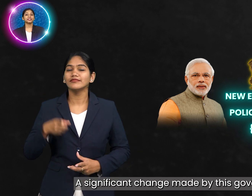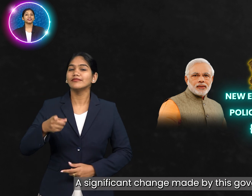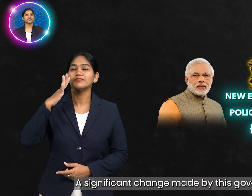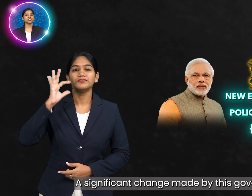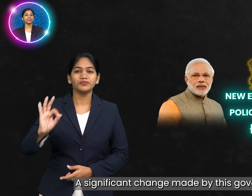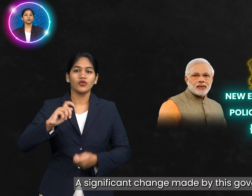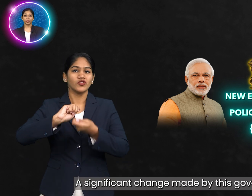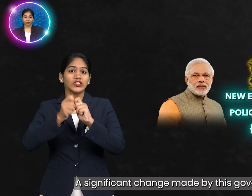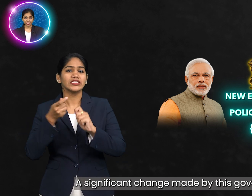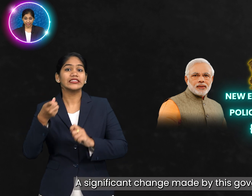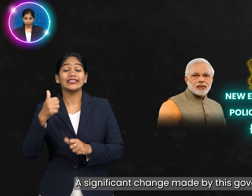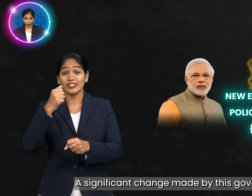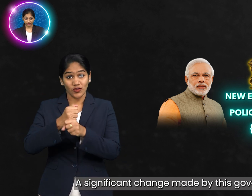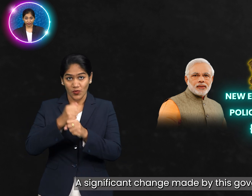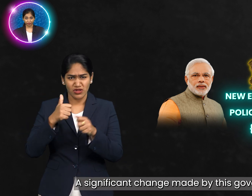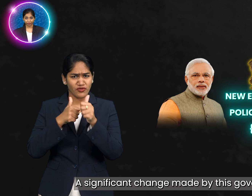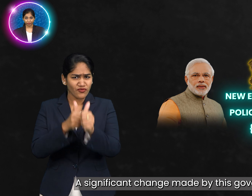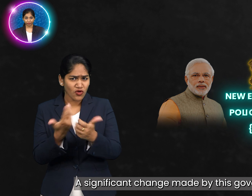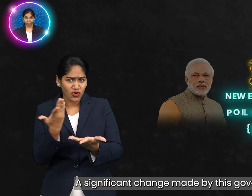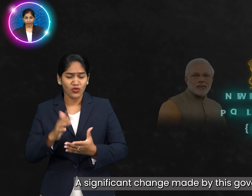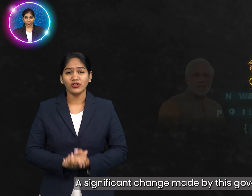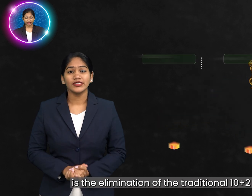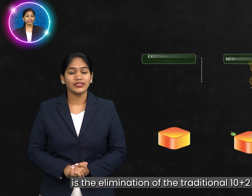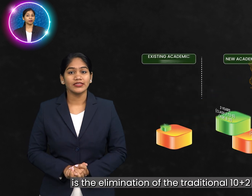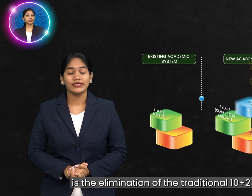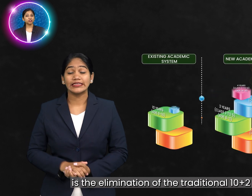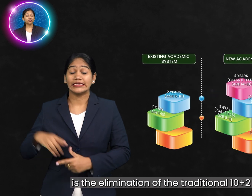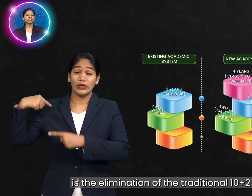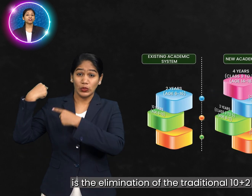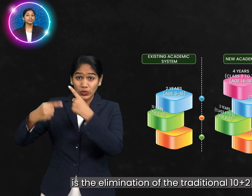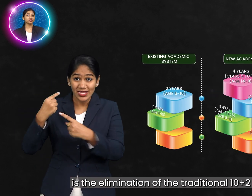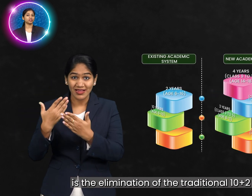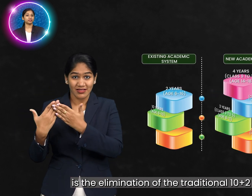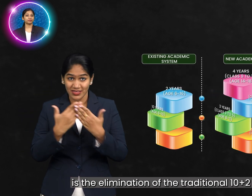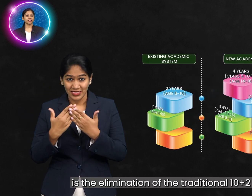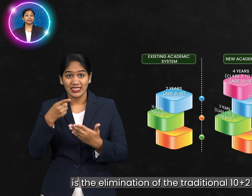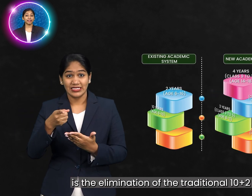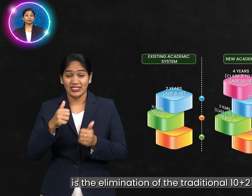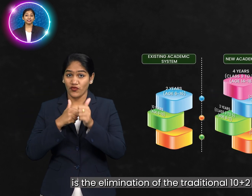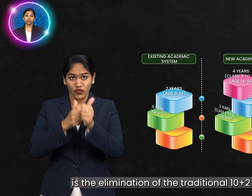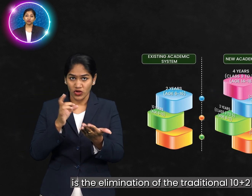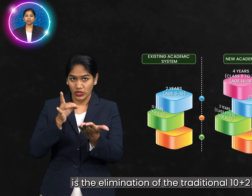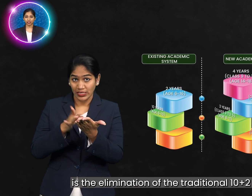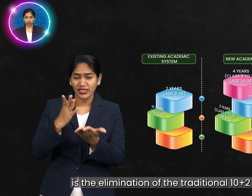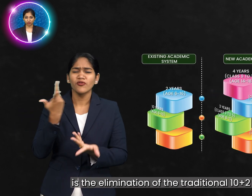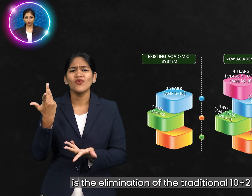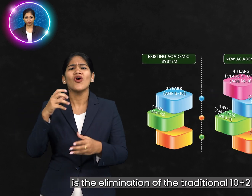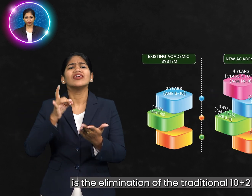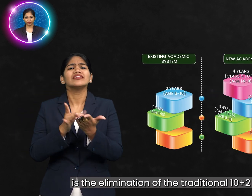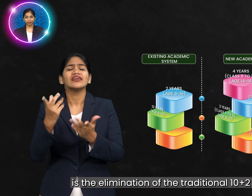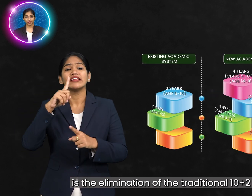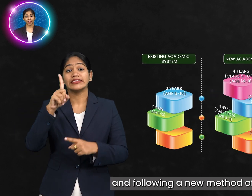A significant change made by this government is the elimination of the traditional 10+2